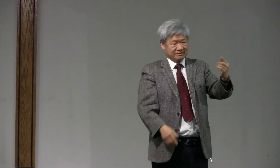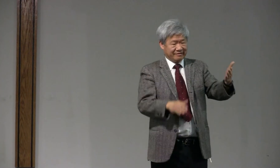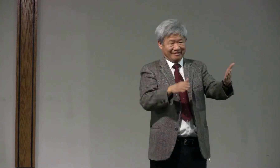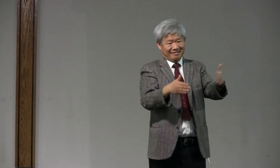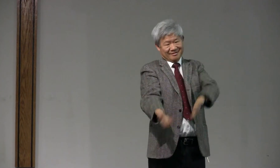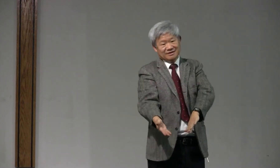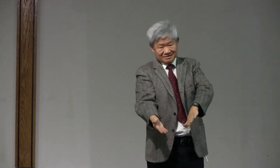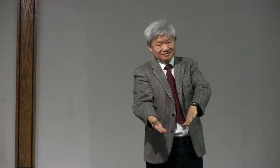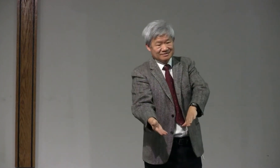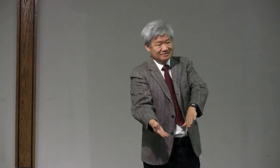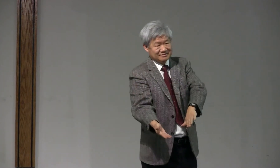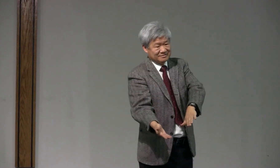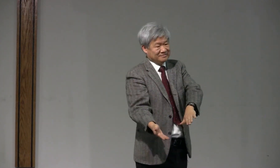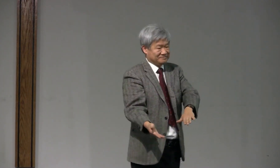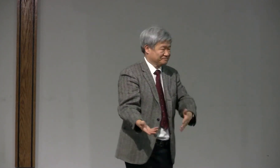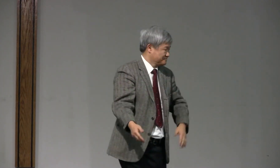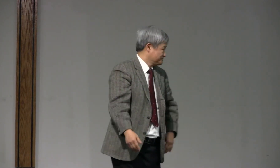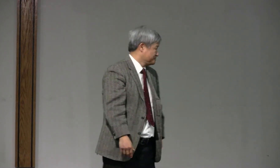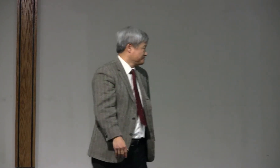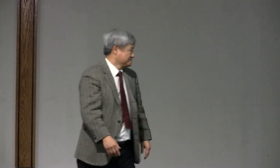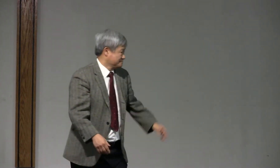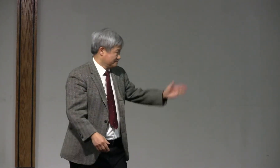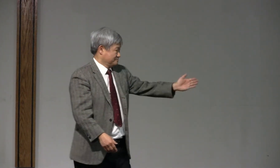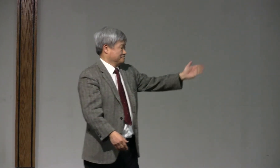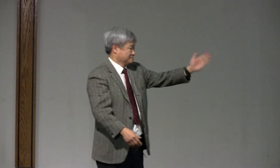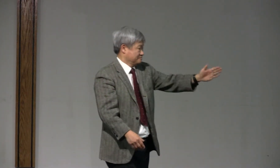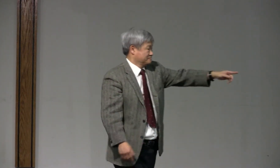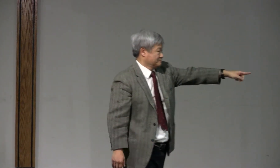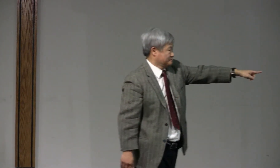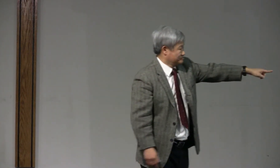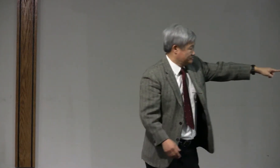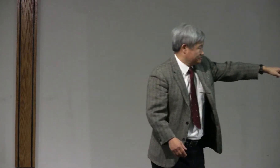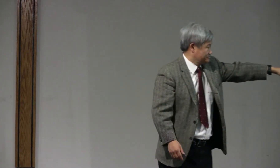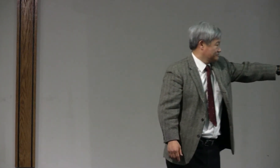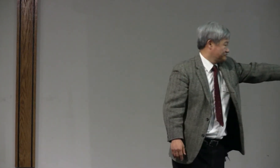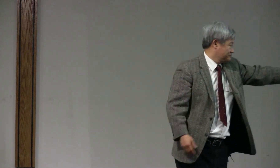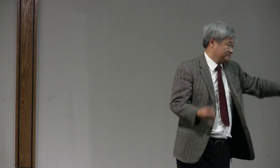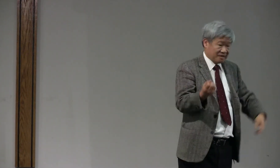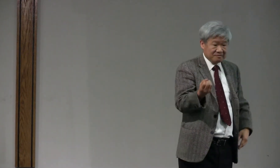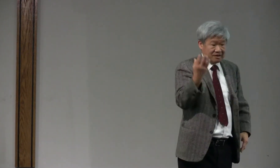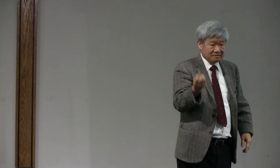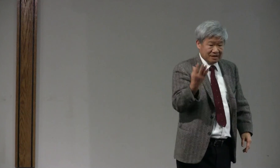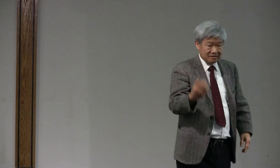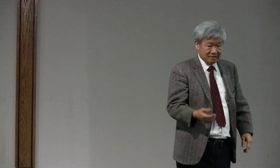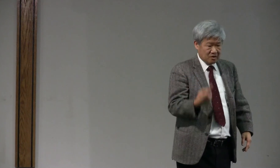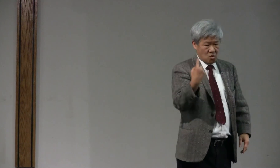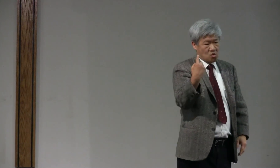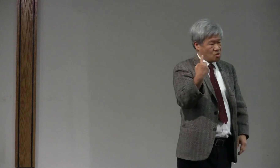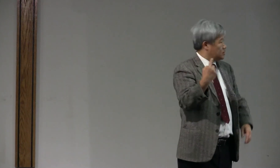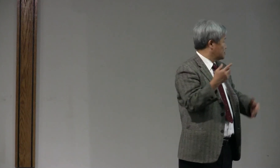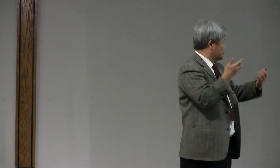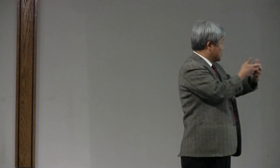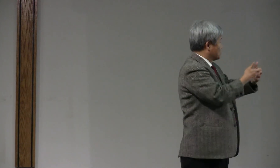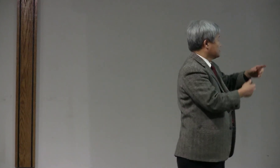his 60s, I think. So